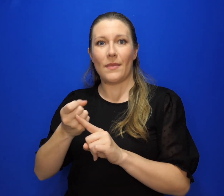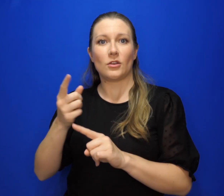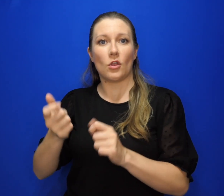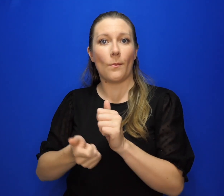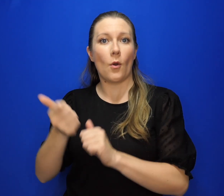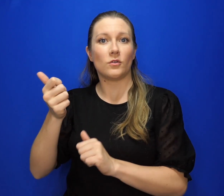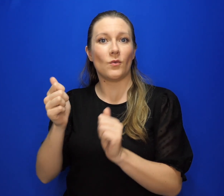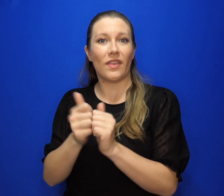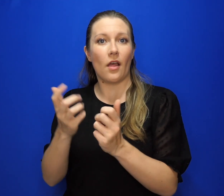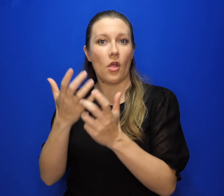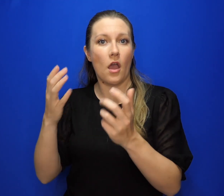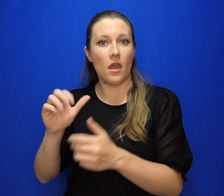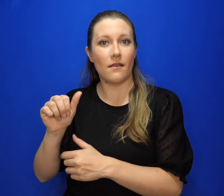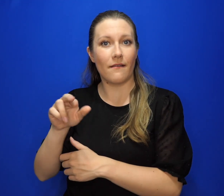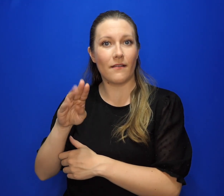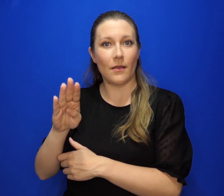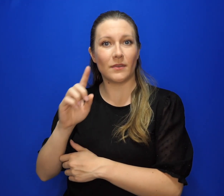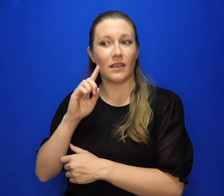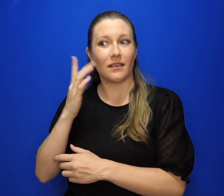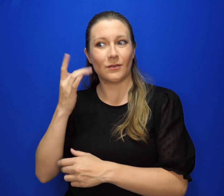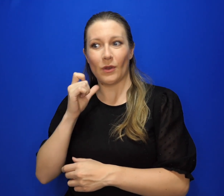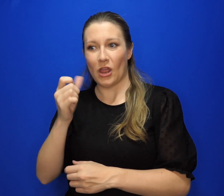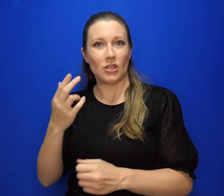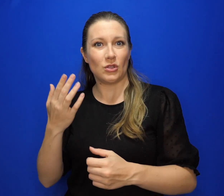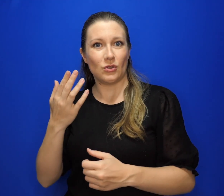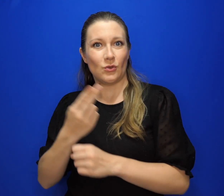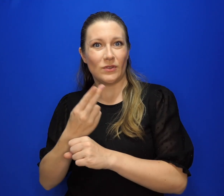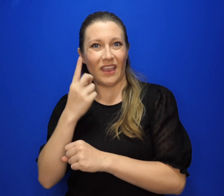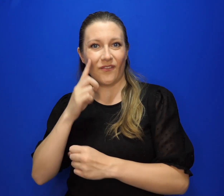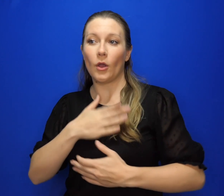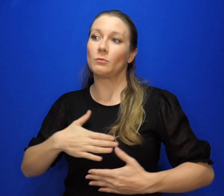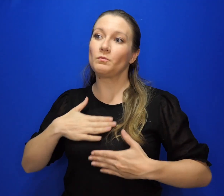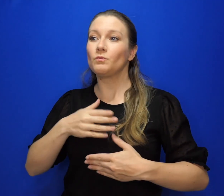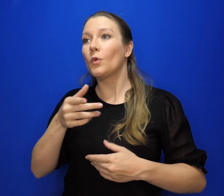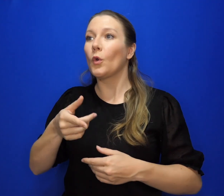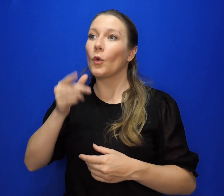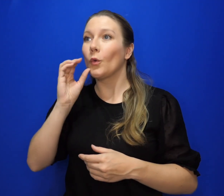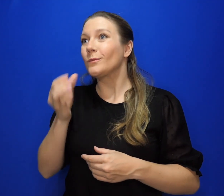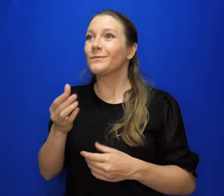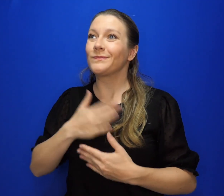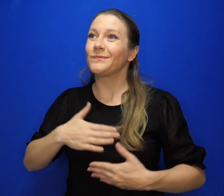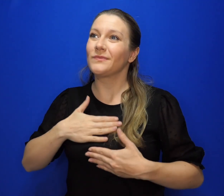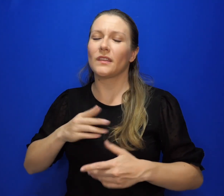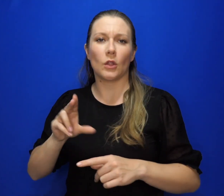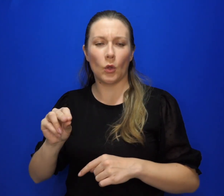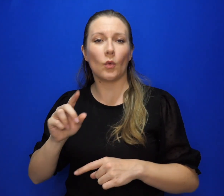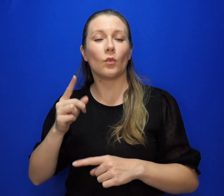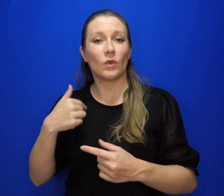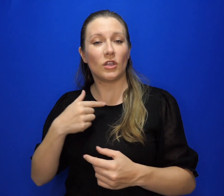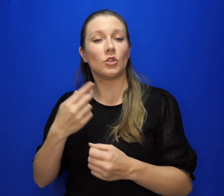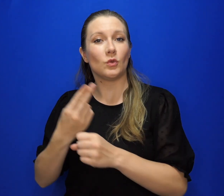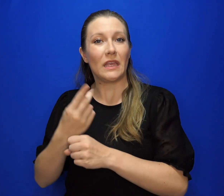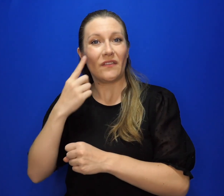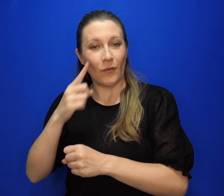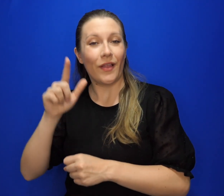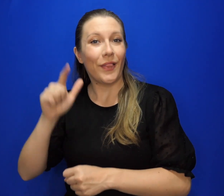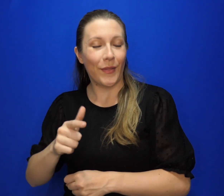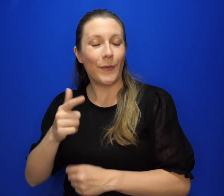not using them for pleasure. We're not using them to drink. We're using them to combat a low blood sugar. I have to say,